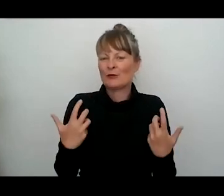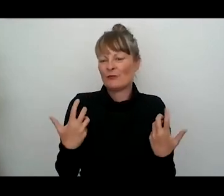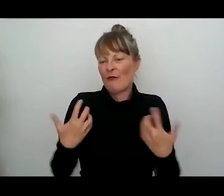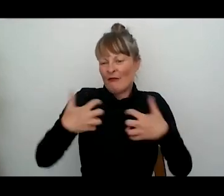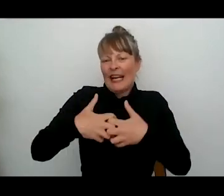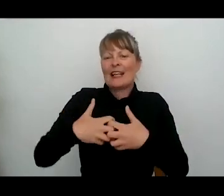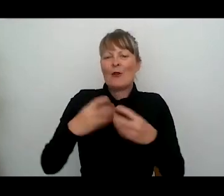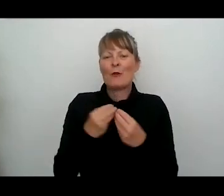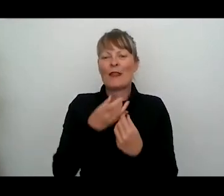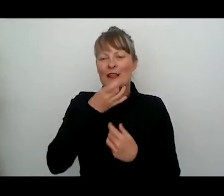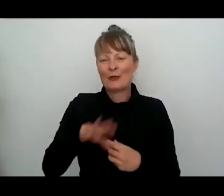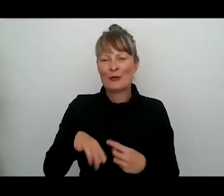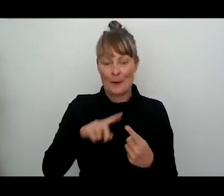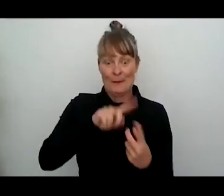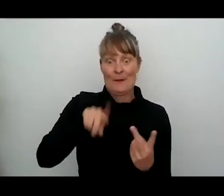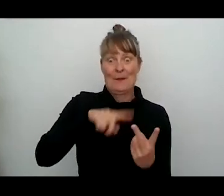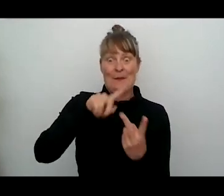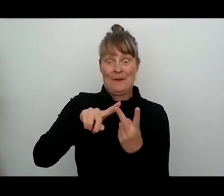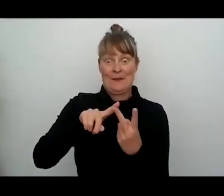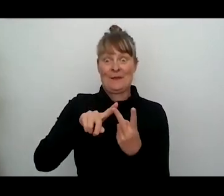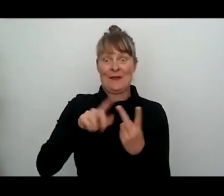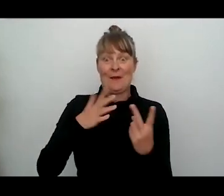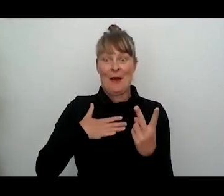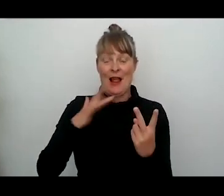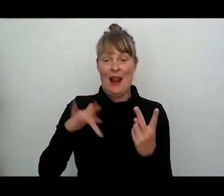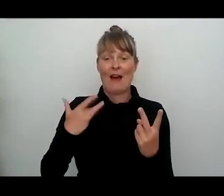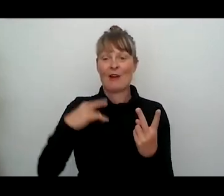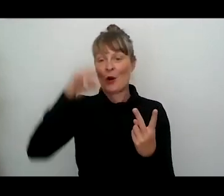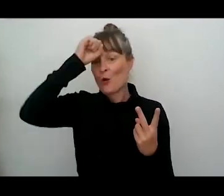Okay, so chapter two, unicorn hearing loss.